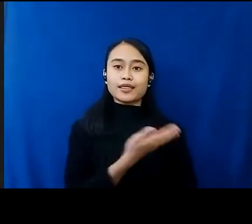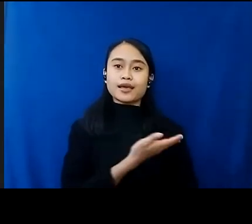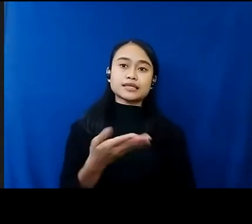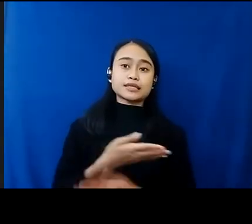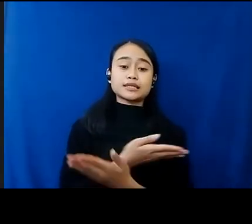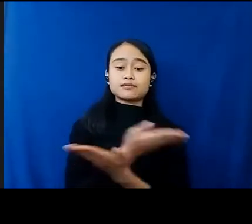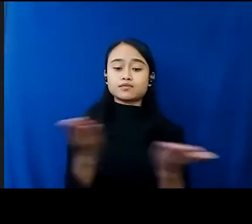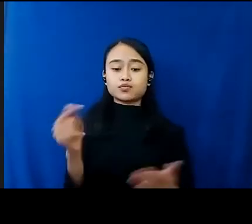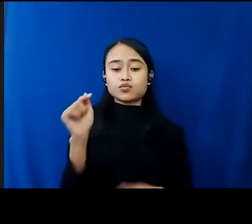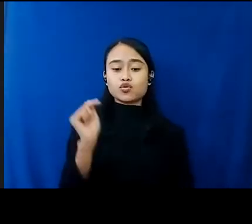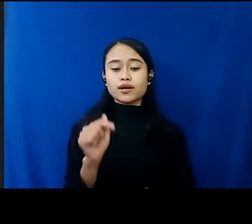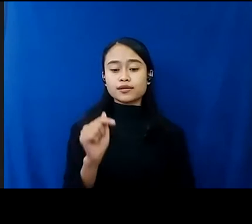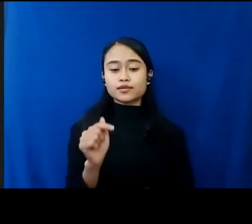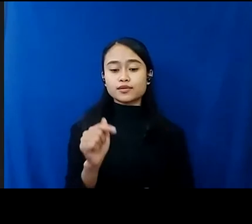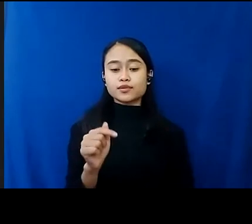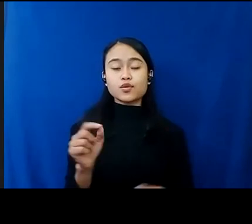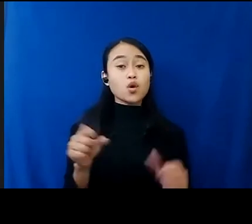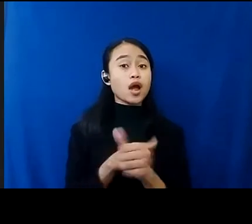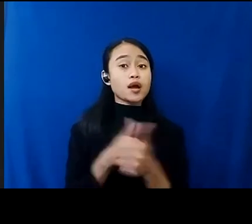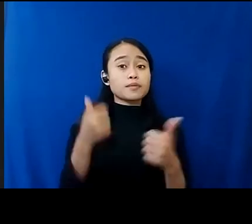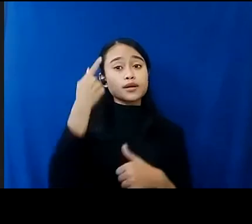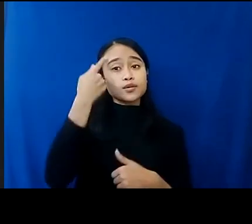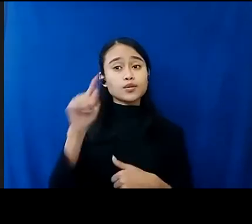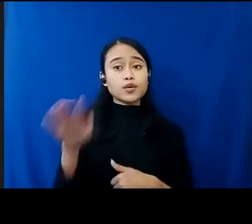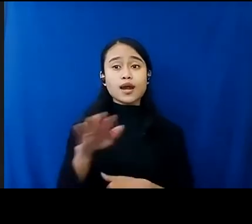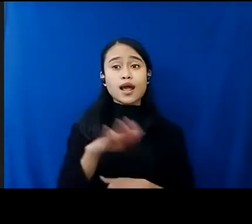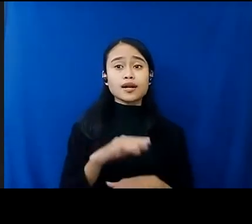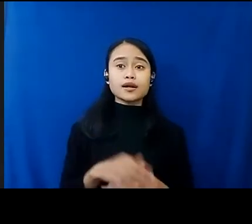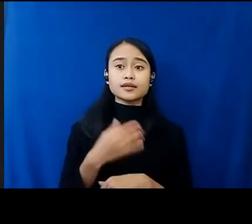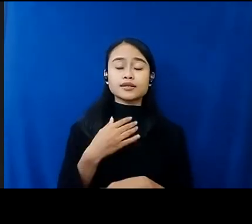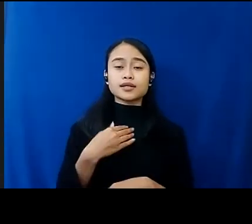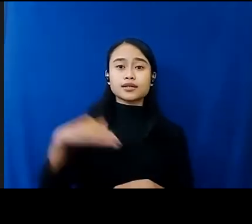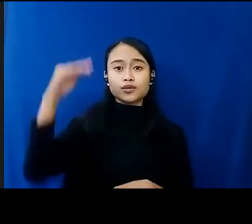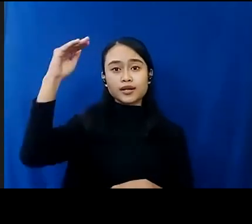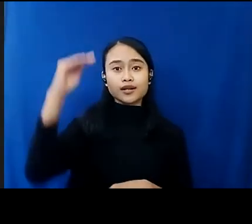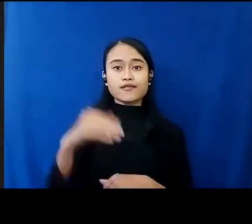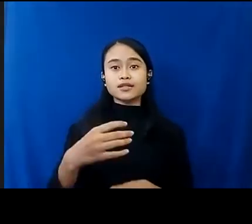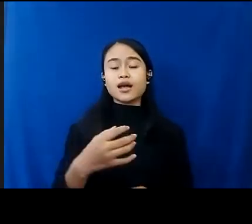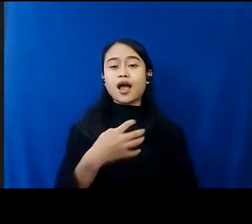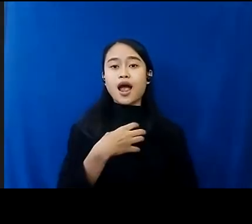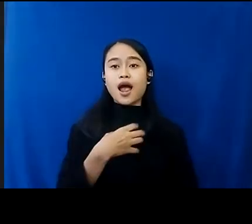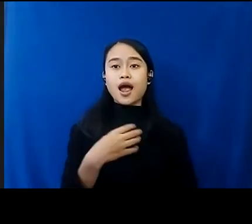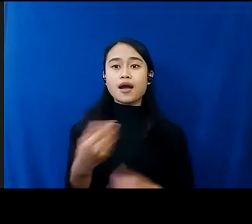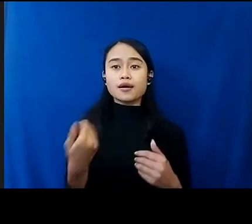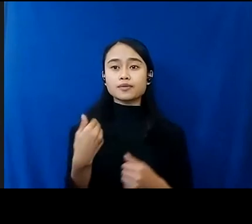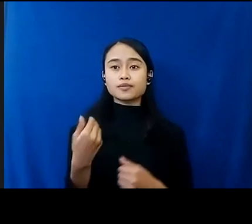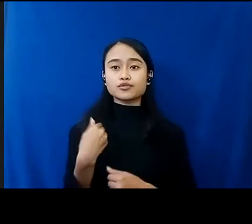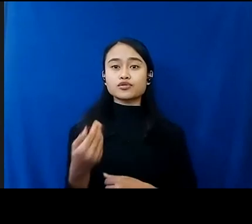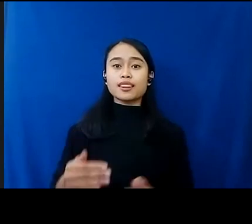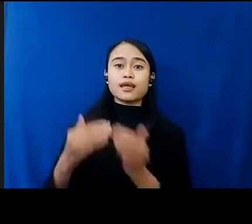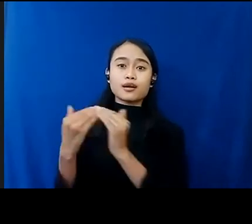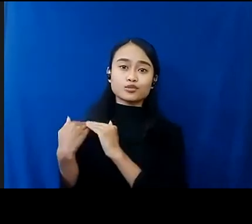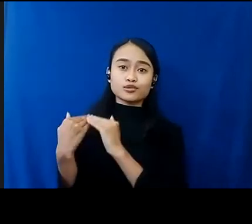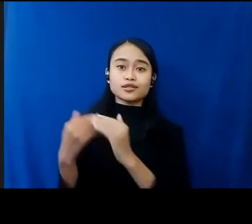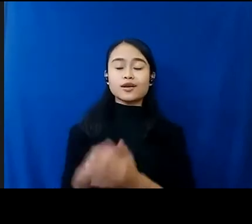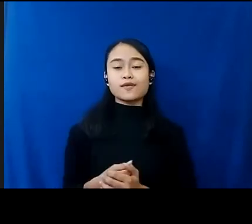Bearers Have A Responsibility To Keep Ourselves Digitally Literate As Well And To Make Sure That If We're In Positions